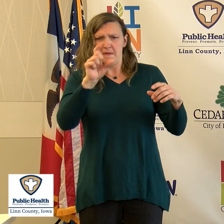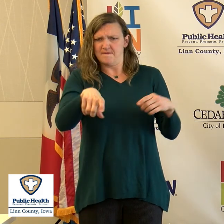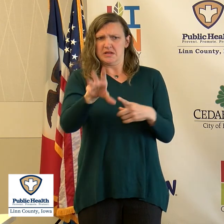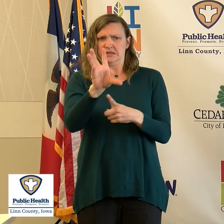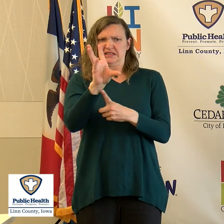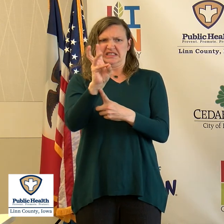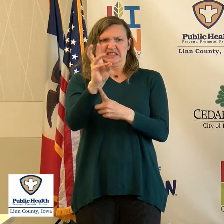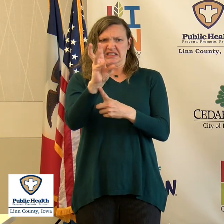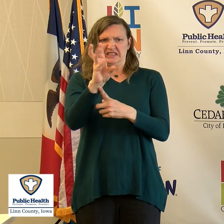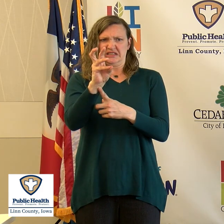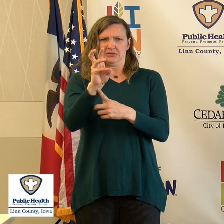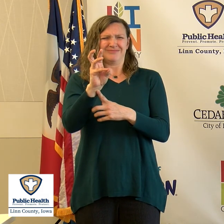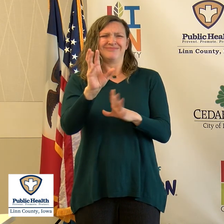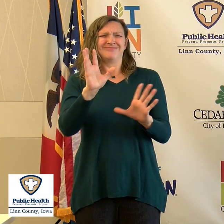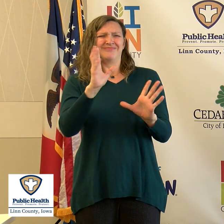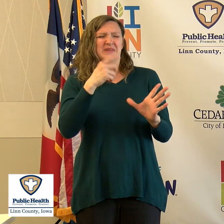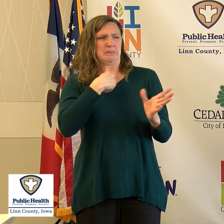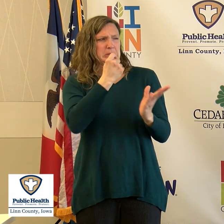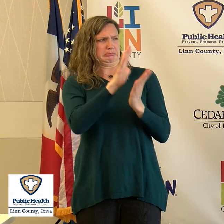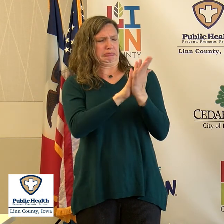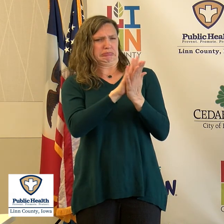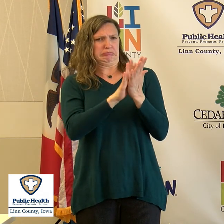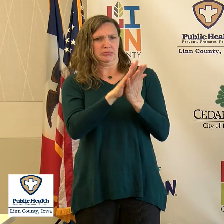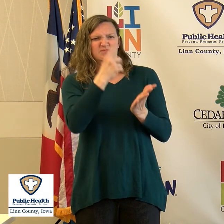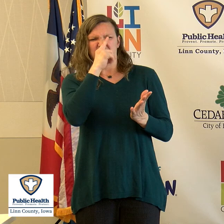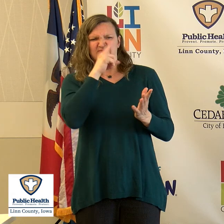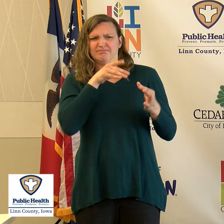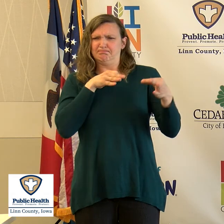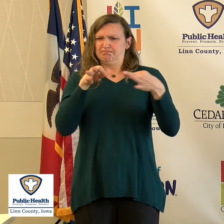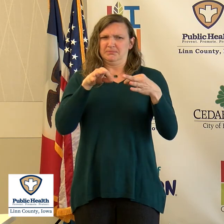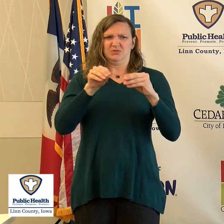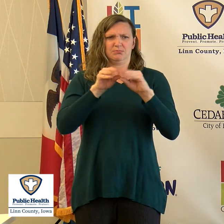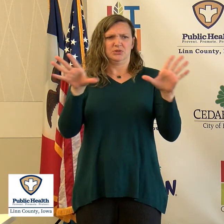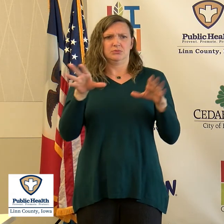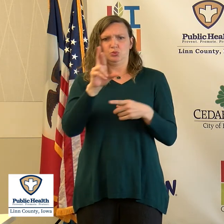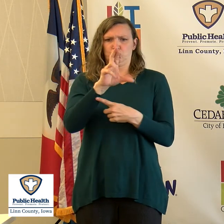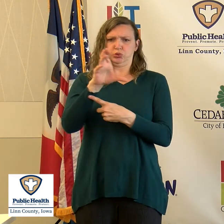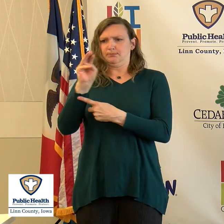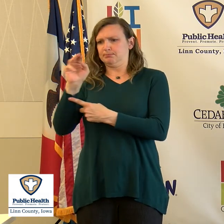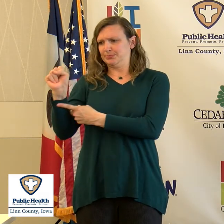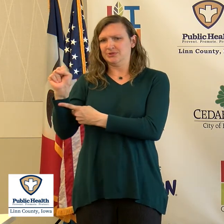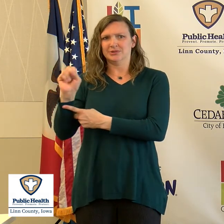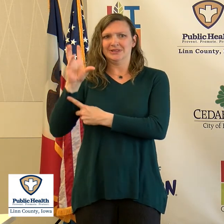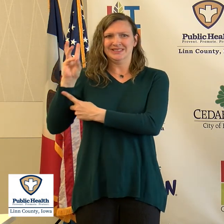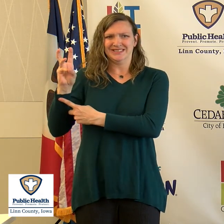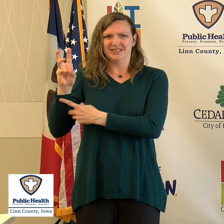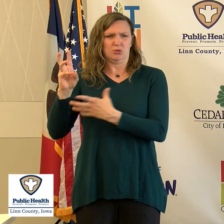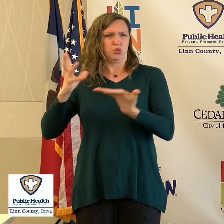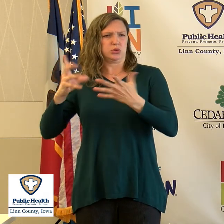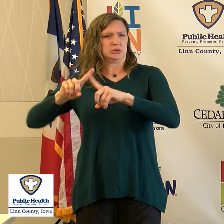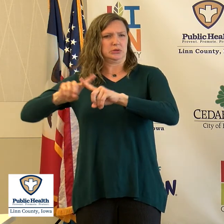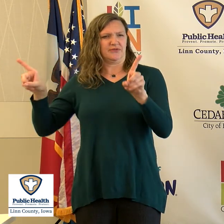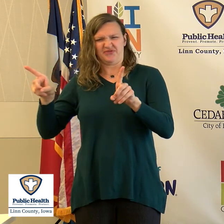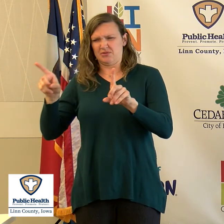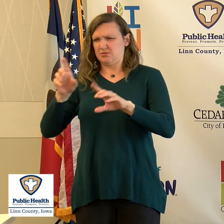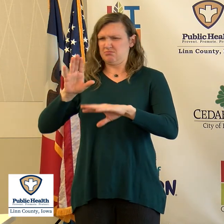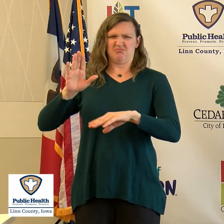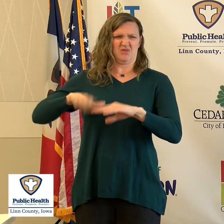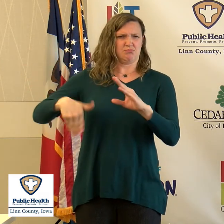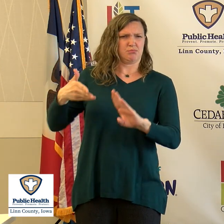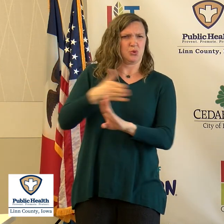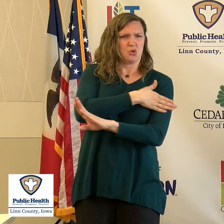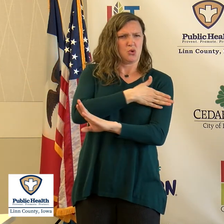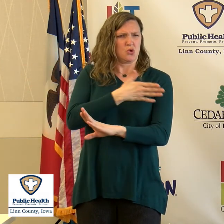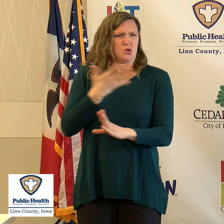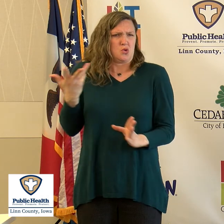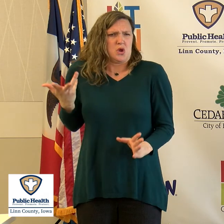different from the earlier guidance that you all at these press conferences have been stressing for weeks, and that the state has also been stressing as well?